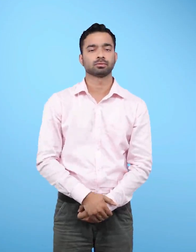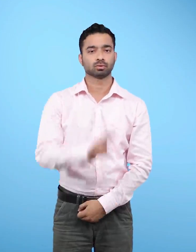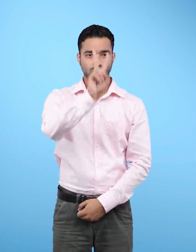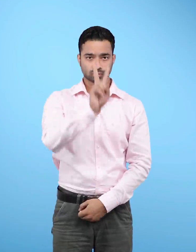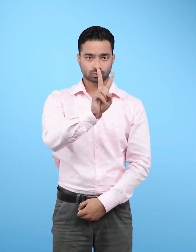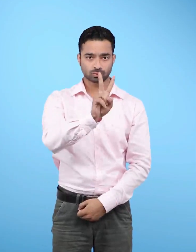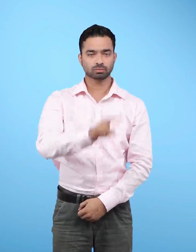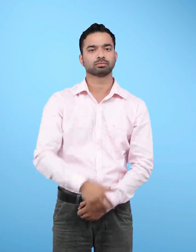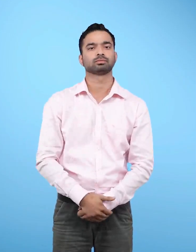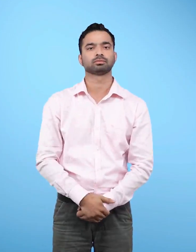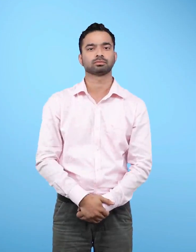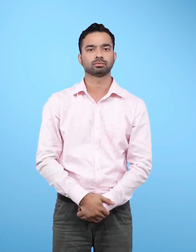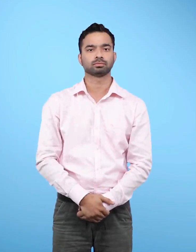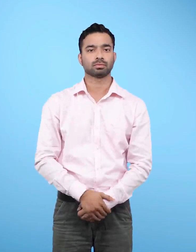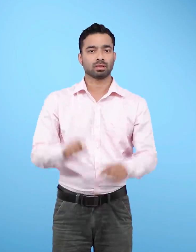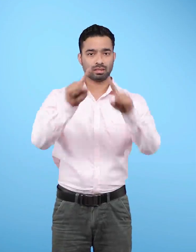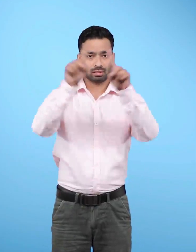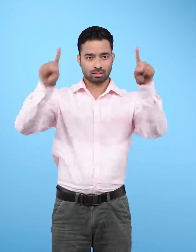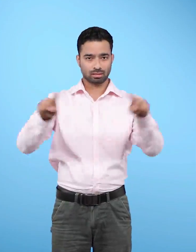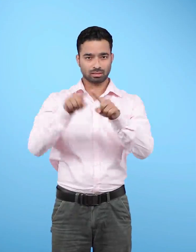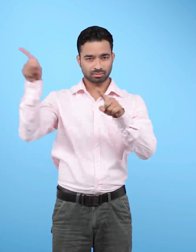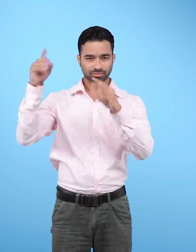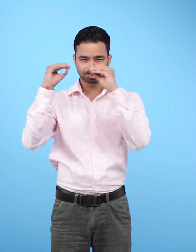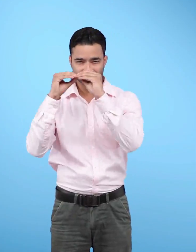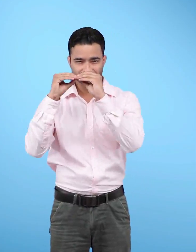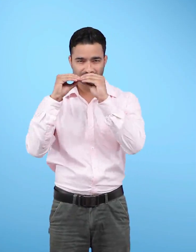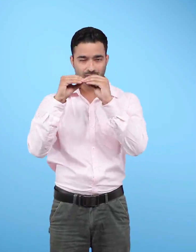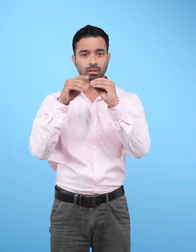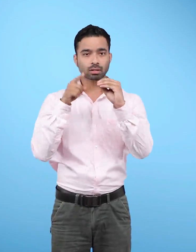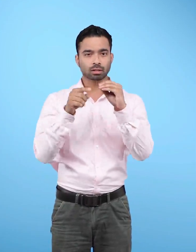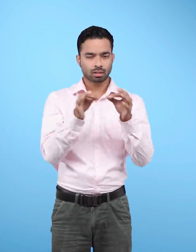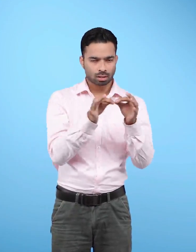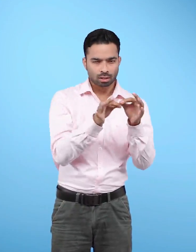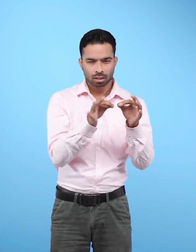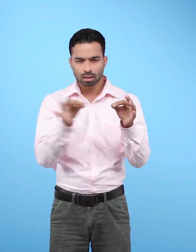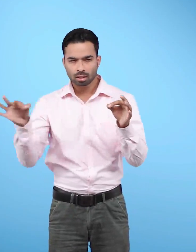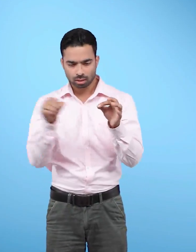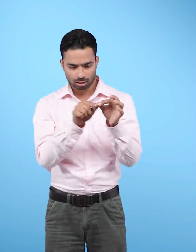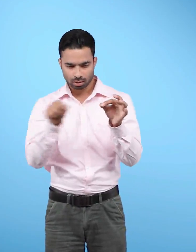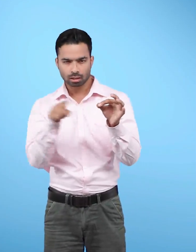2. The side of square B is dash centimeters.